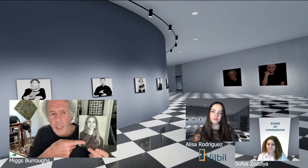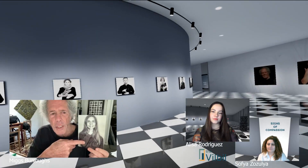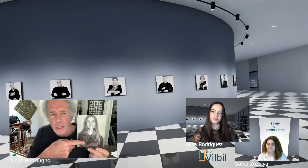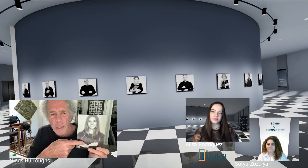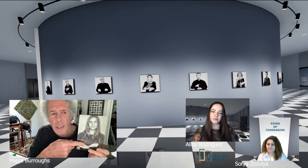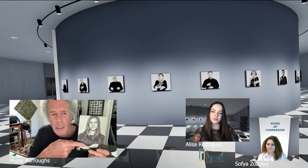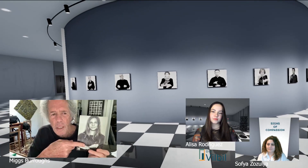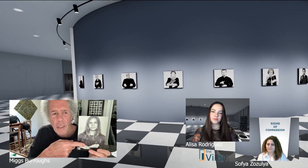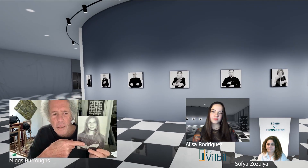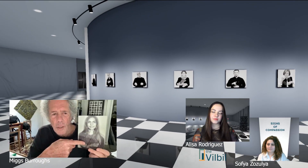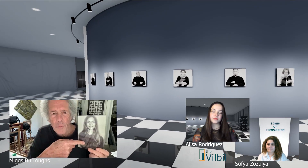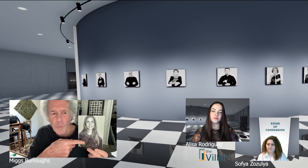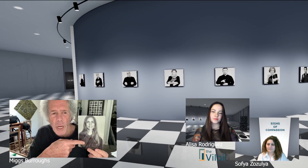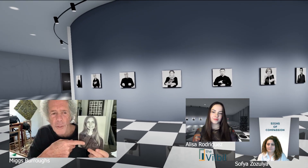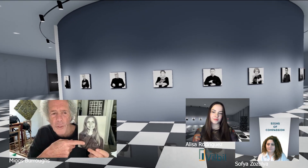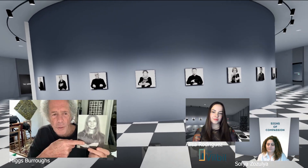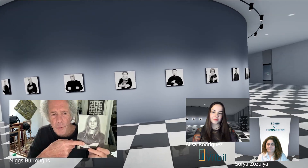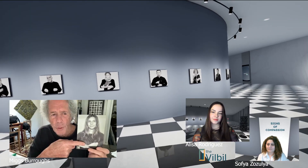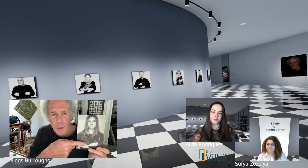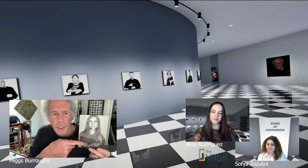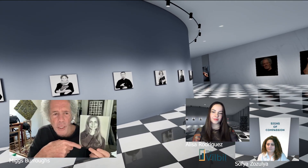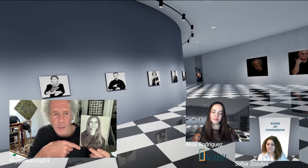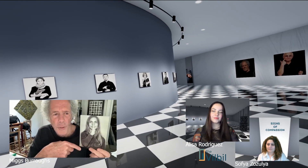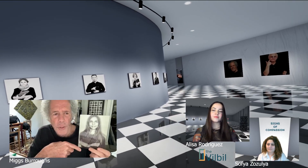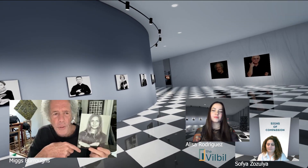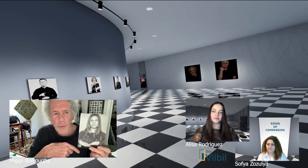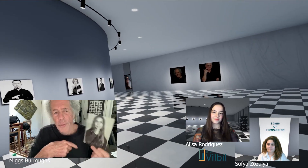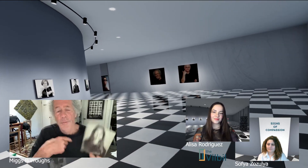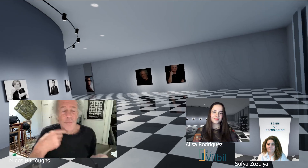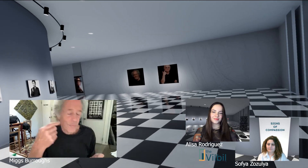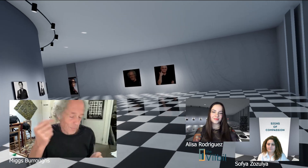conveying something positive with sign language. So